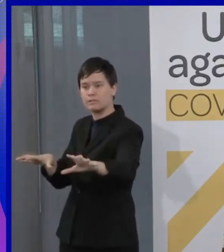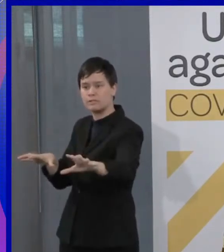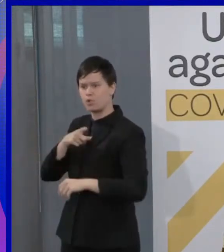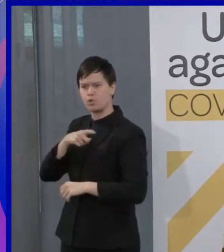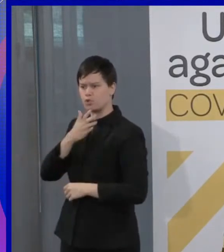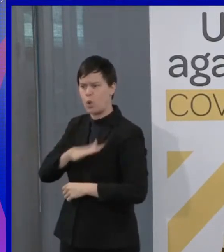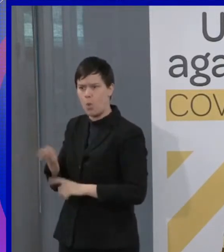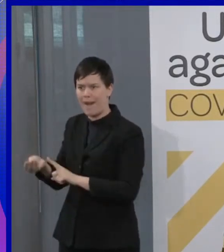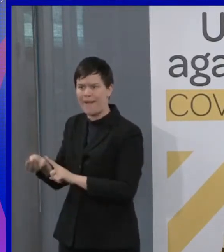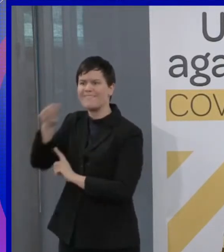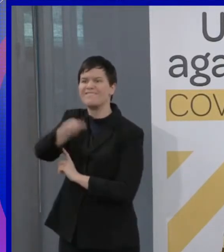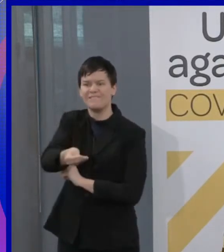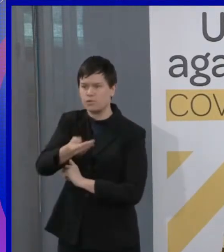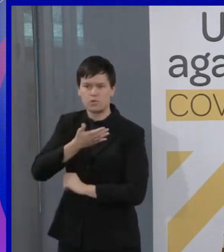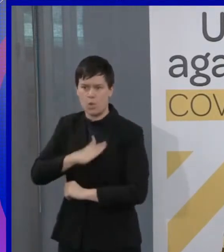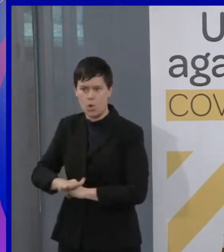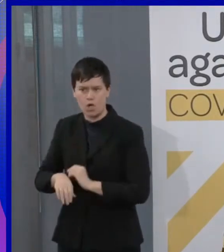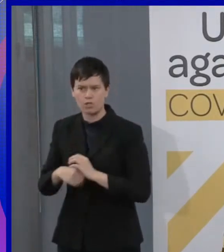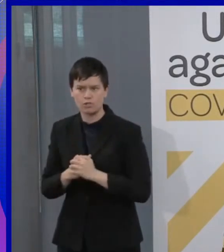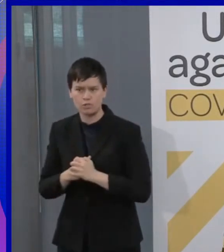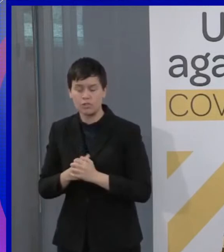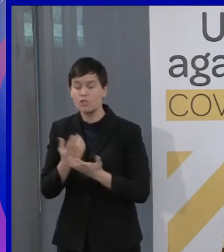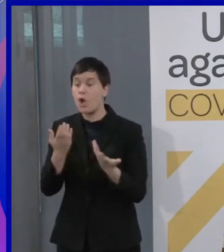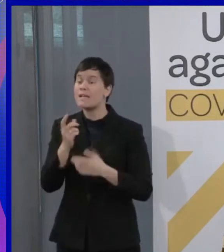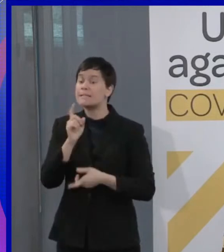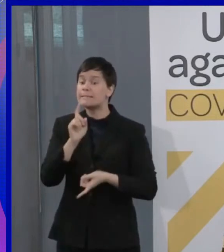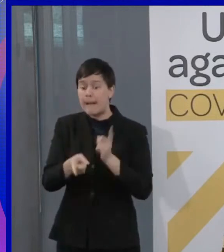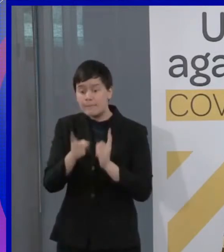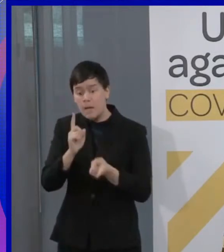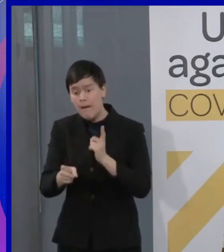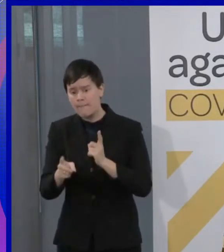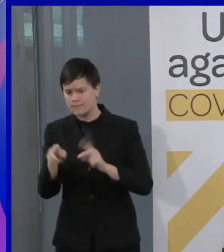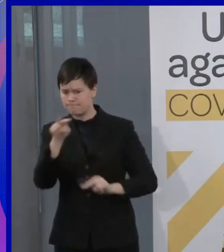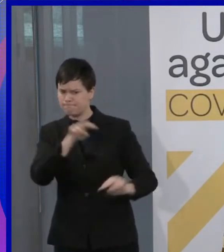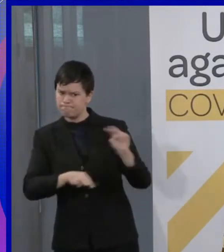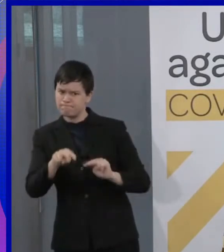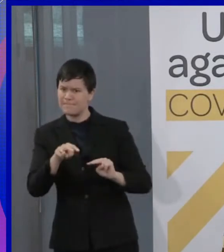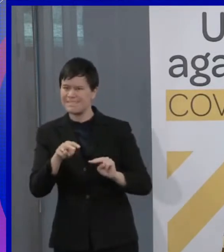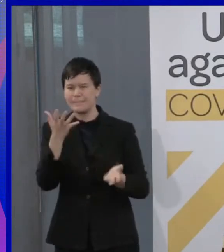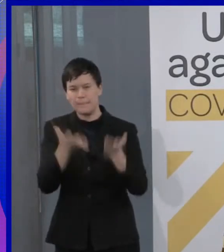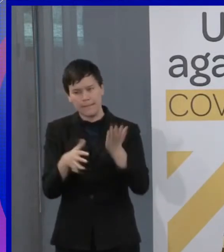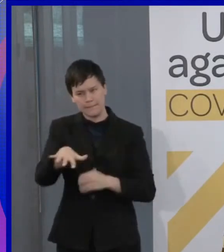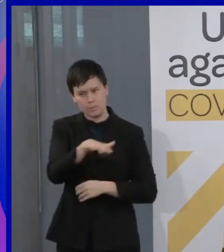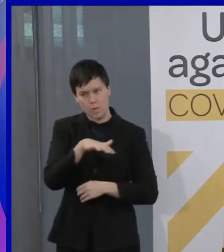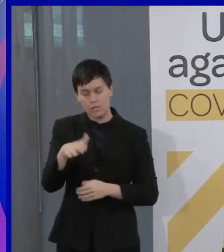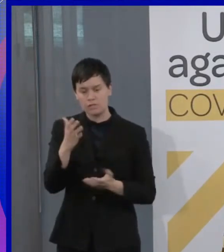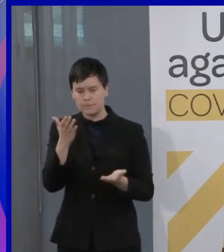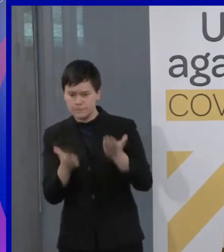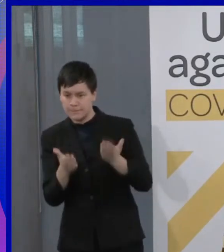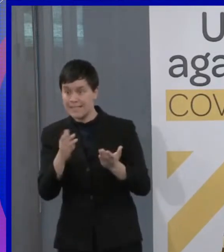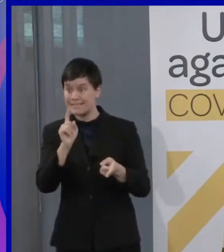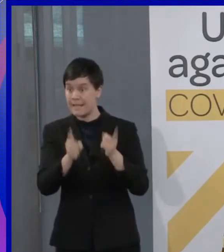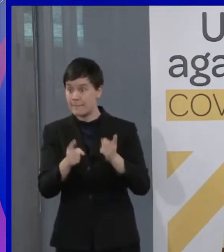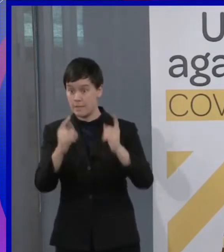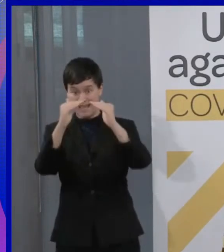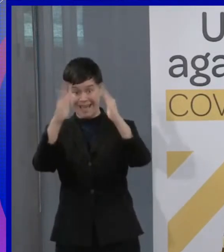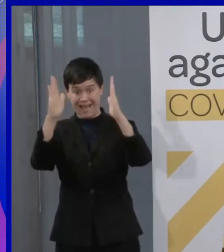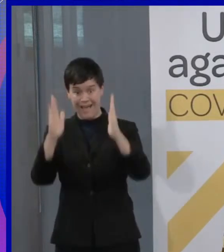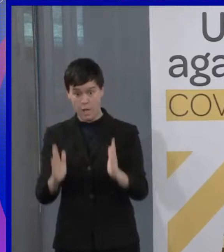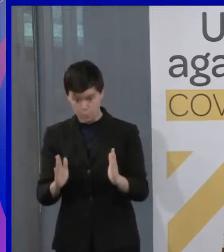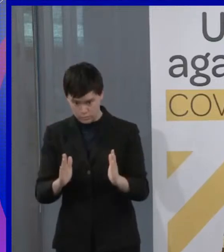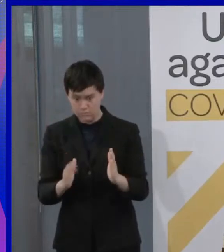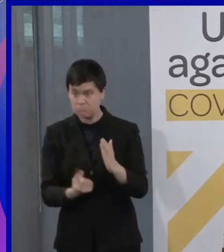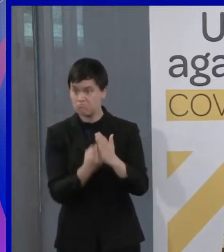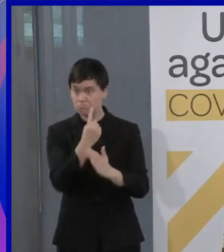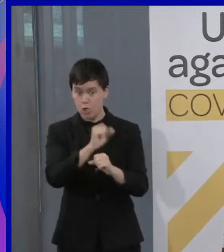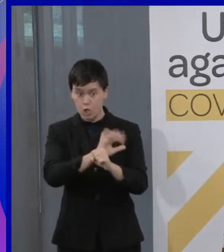cases there, but others will be the whole family in there. And again, the main, one of the key drivers of this is to protect the rest of